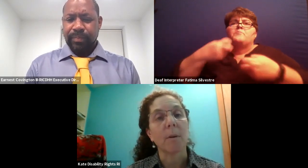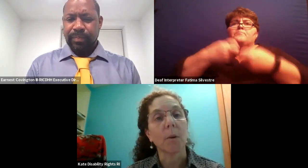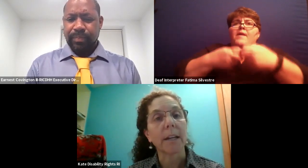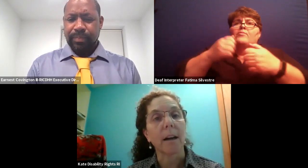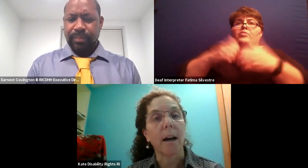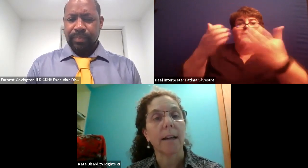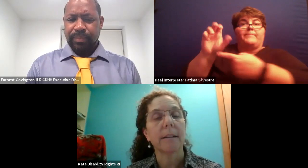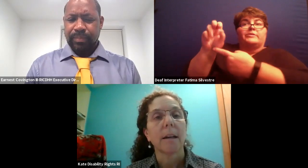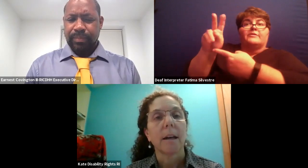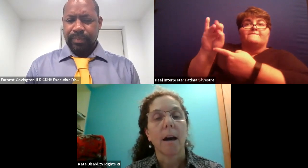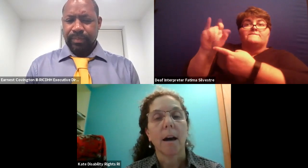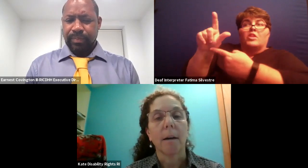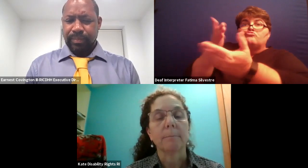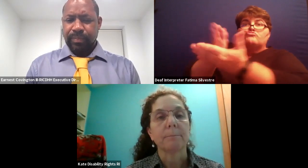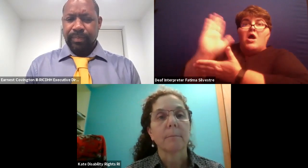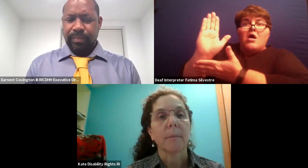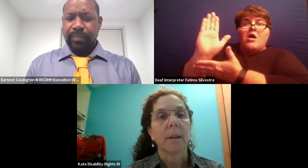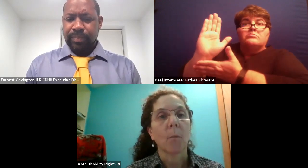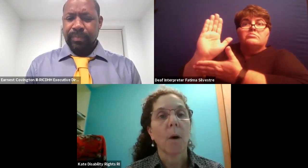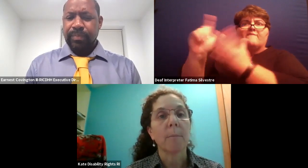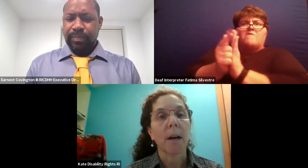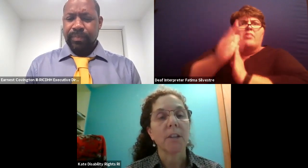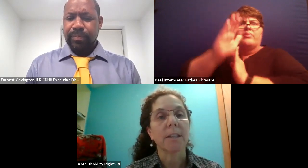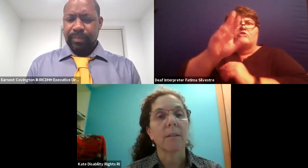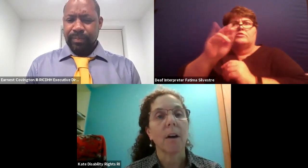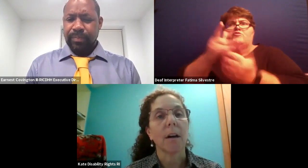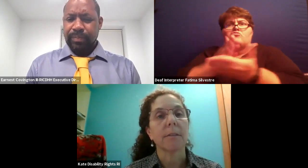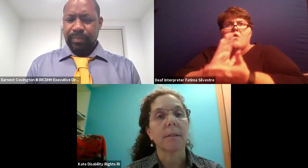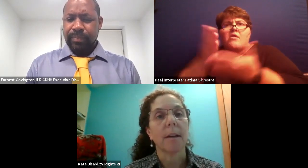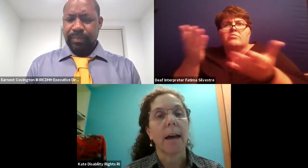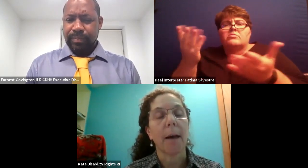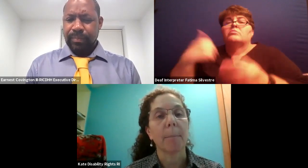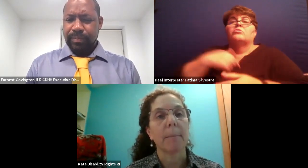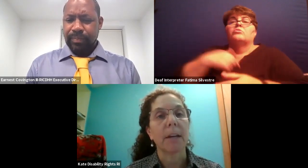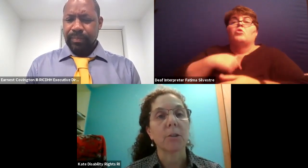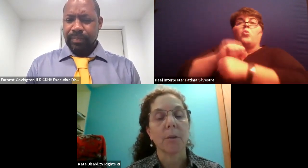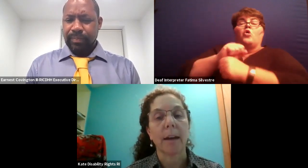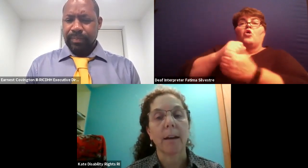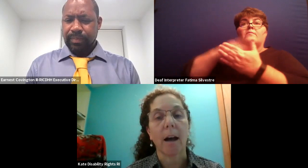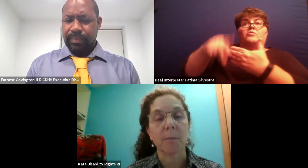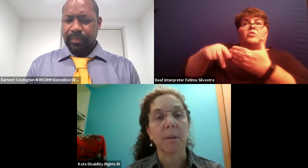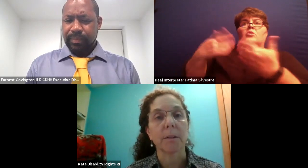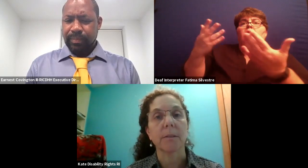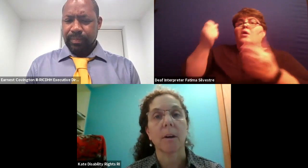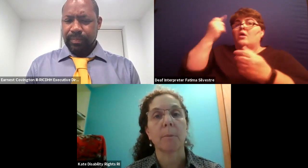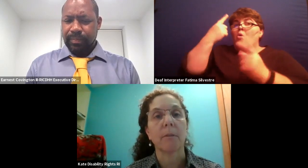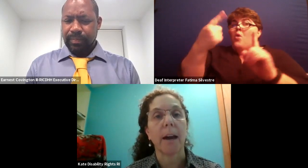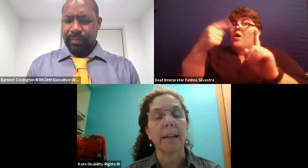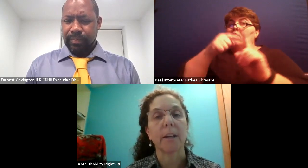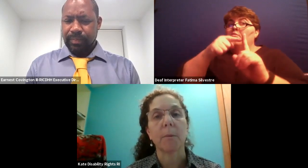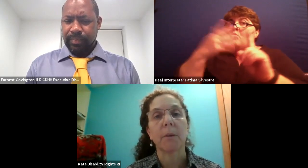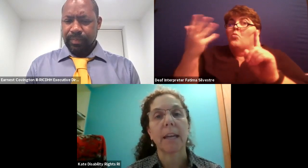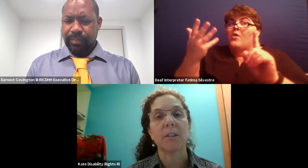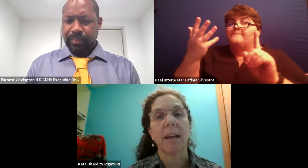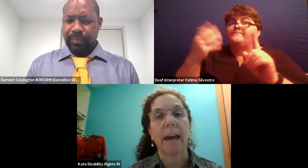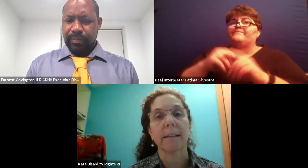that I've been working on, one project involves helping make sure that hospitals are